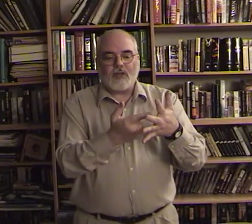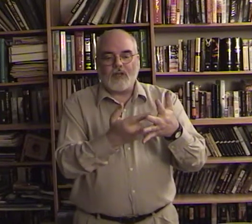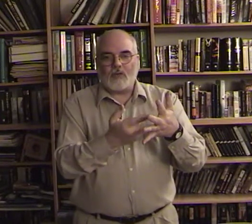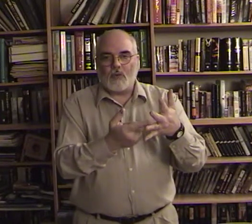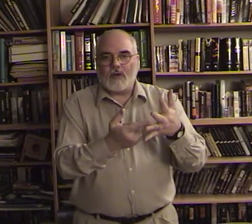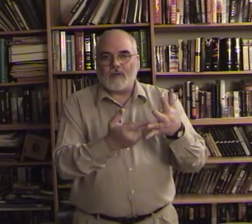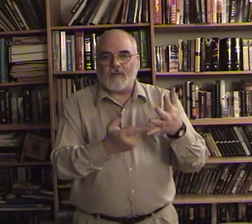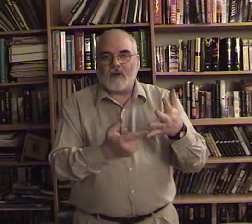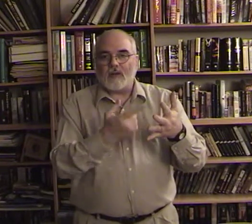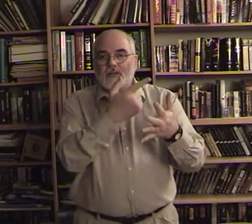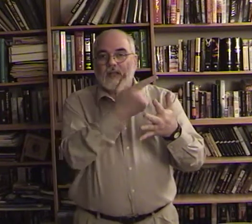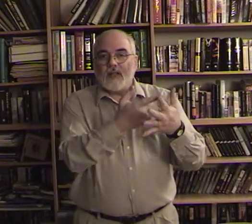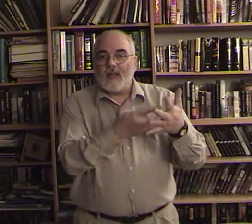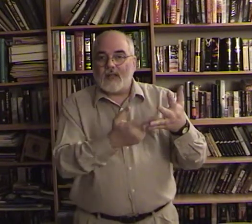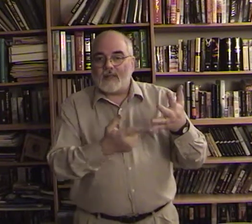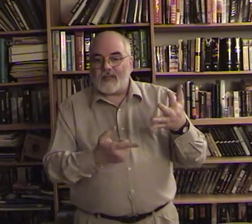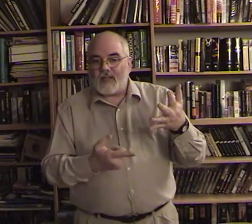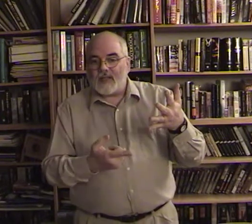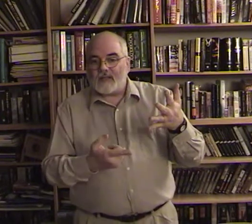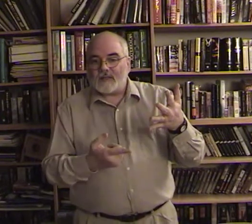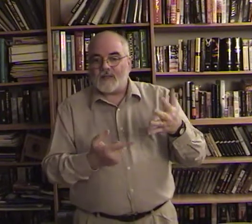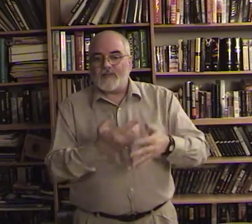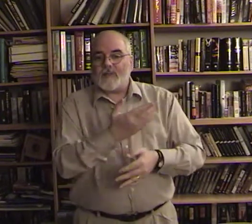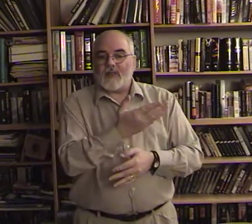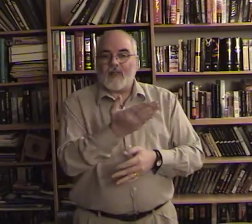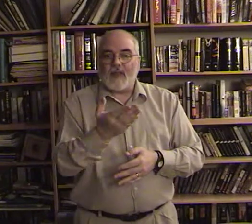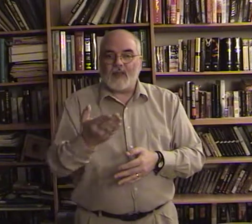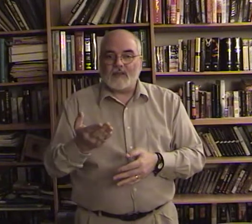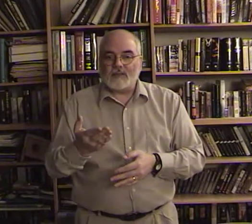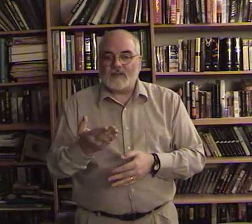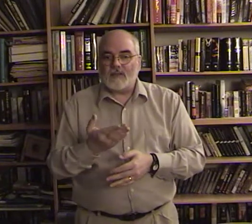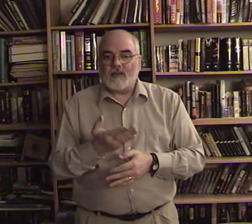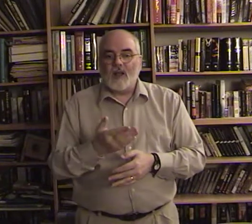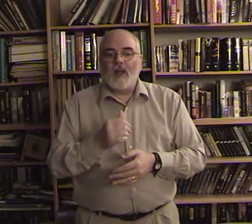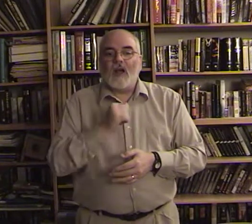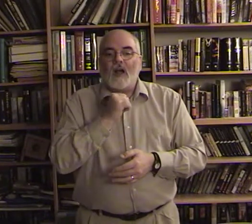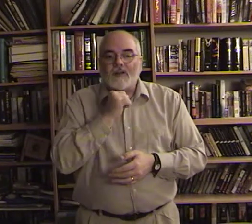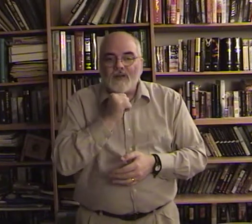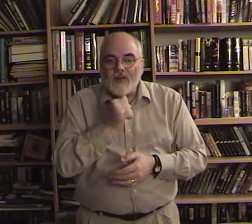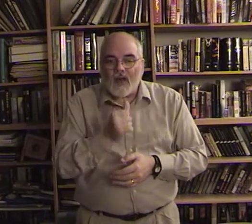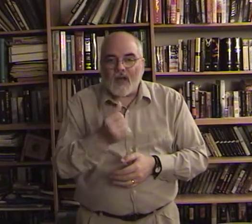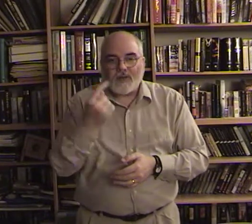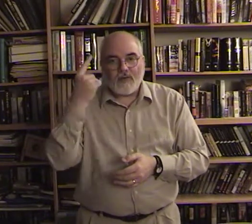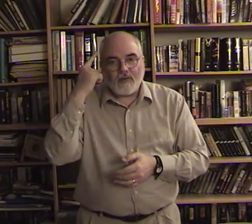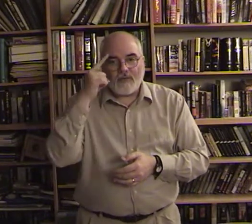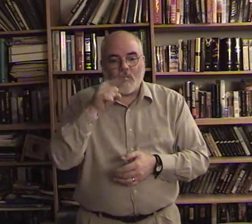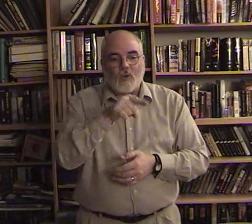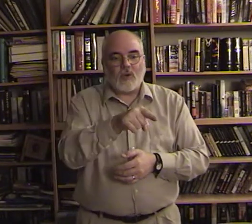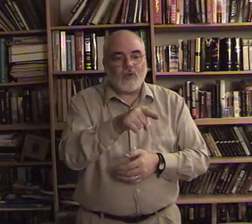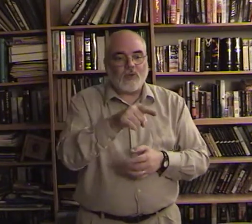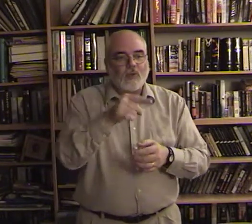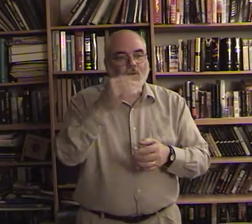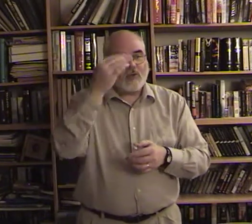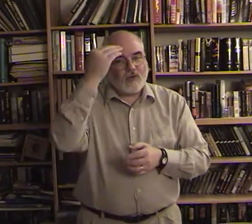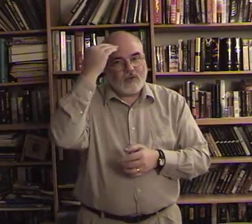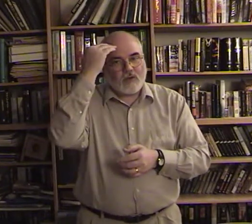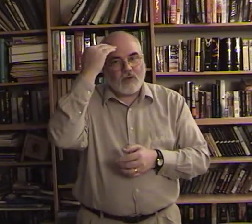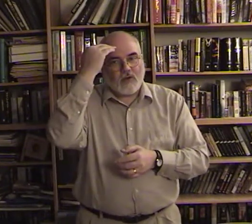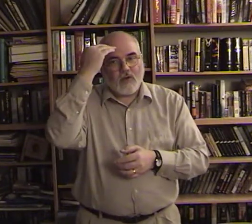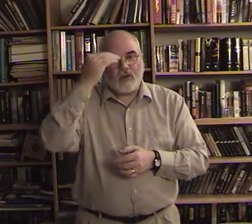each one of your fingers these things not for you to know